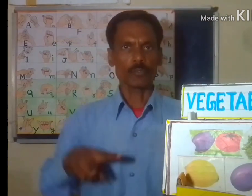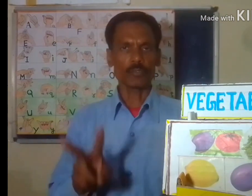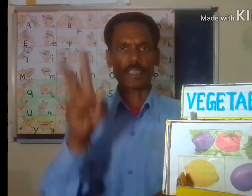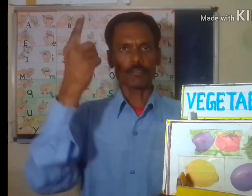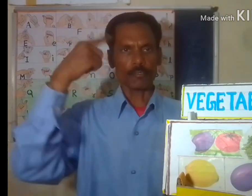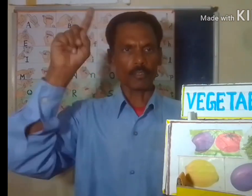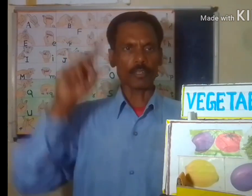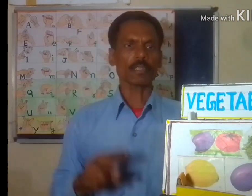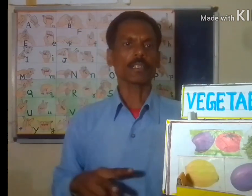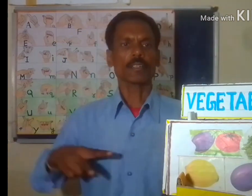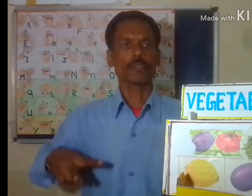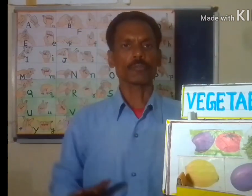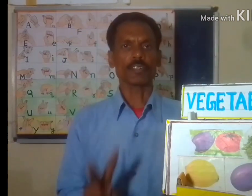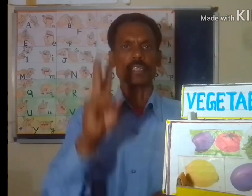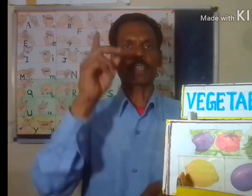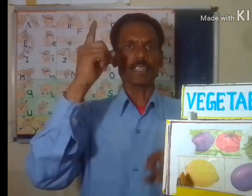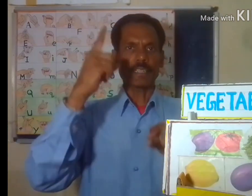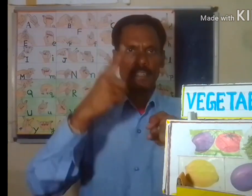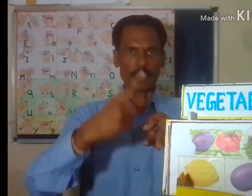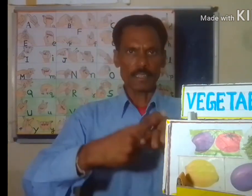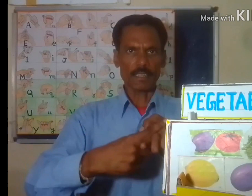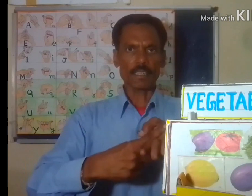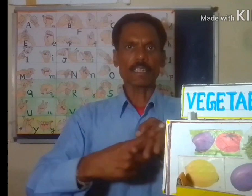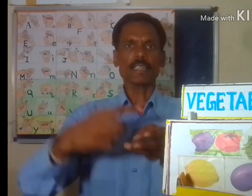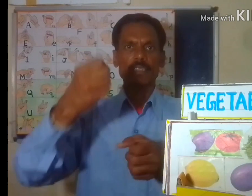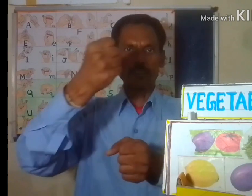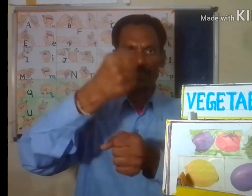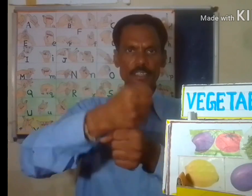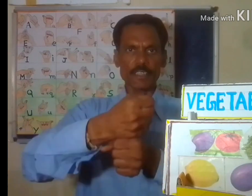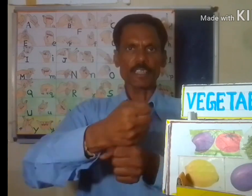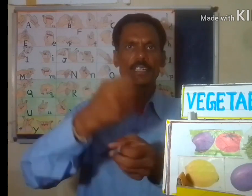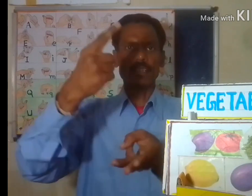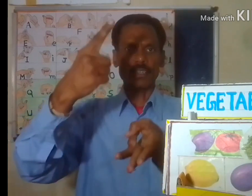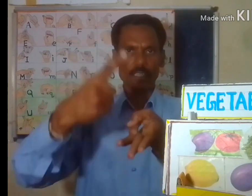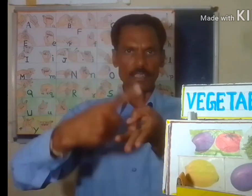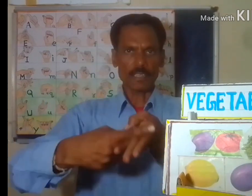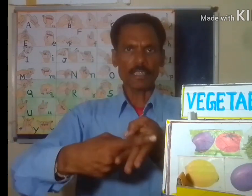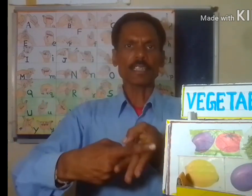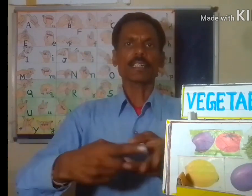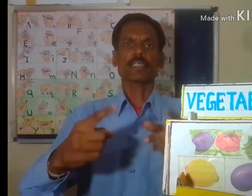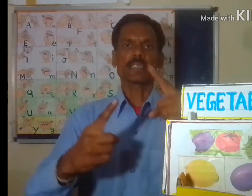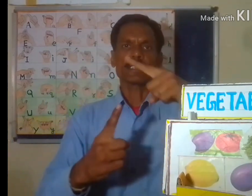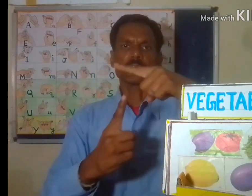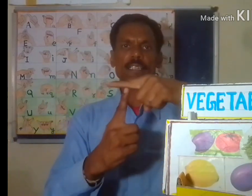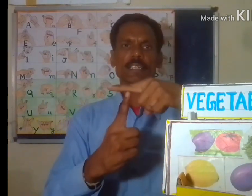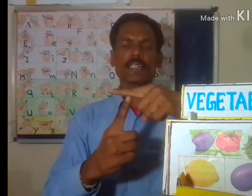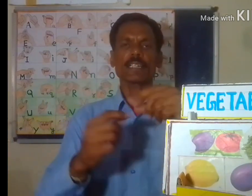V for V E G E T